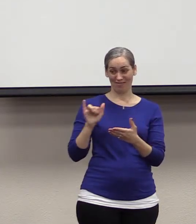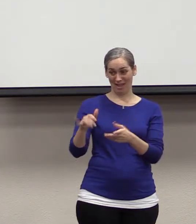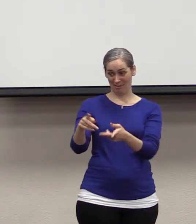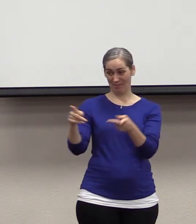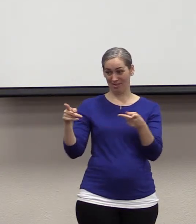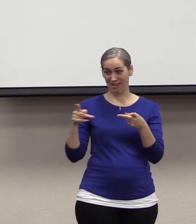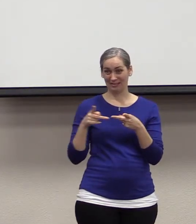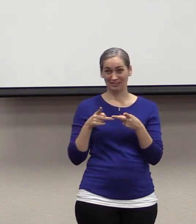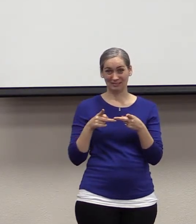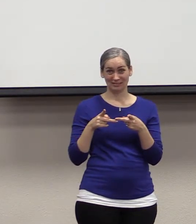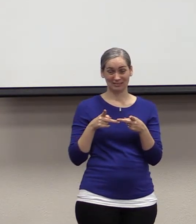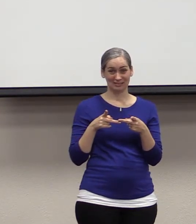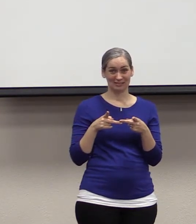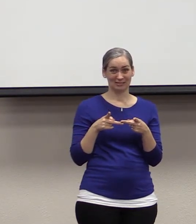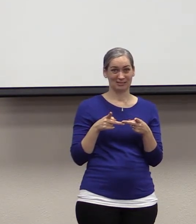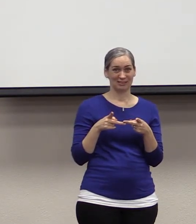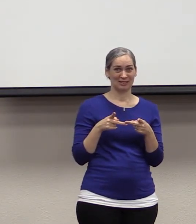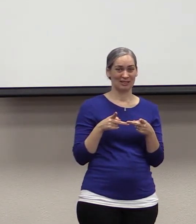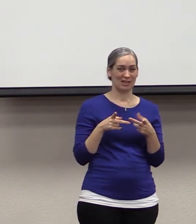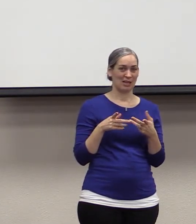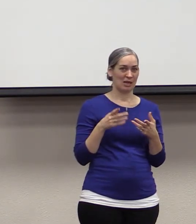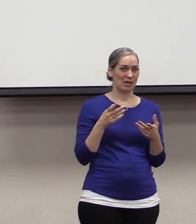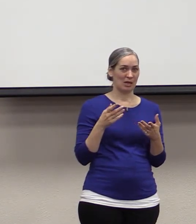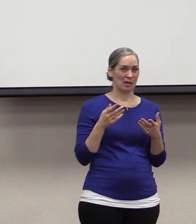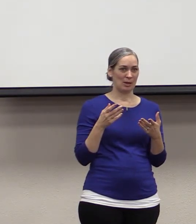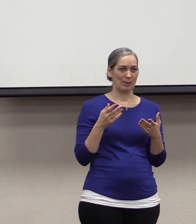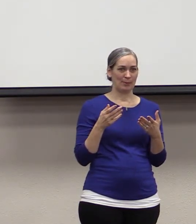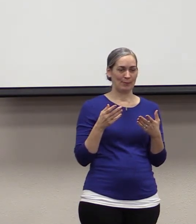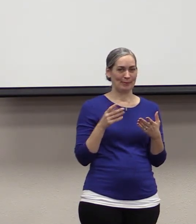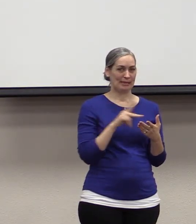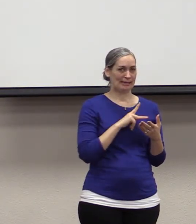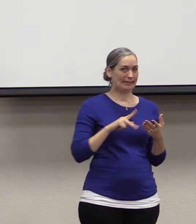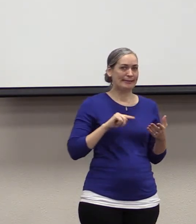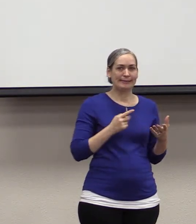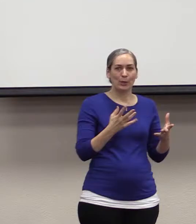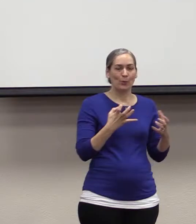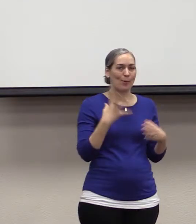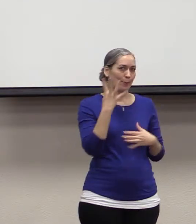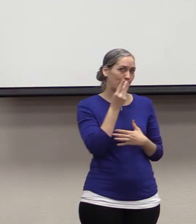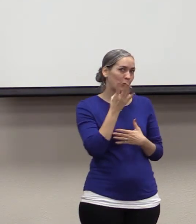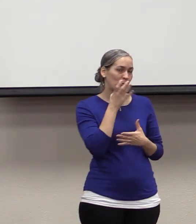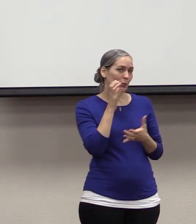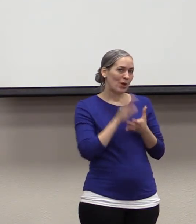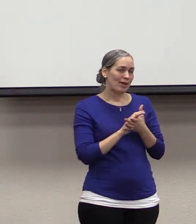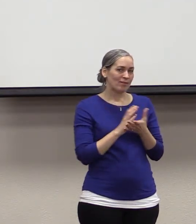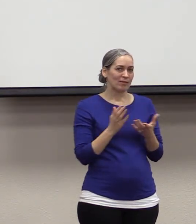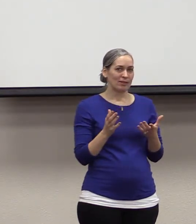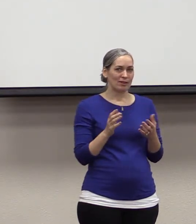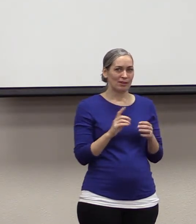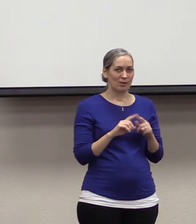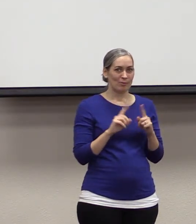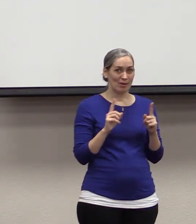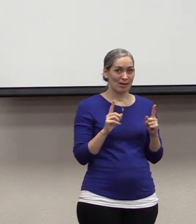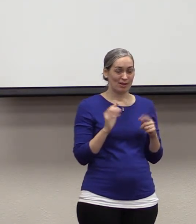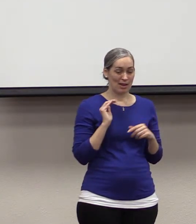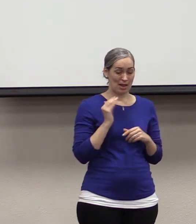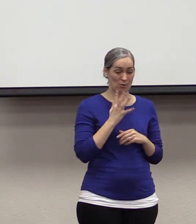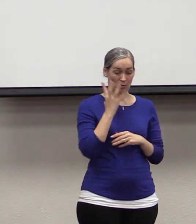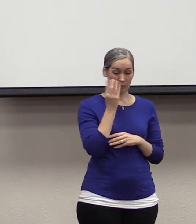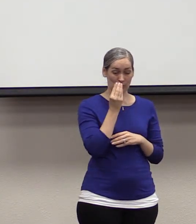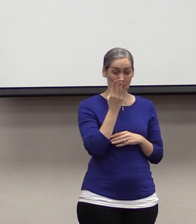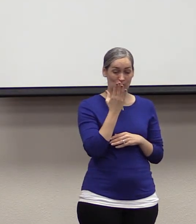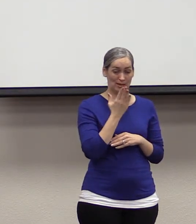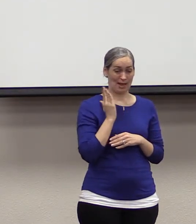by Xerxes' intentions of just having a beautiful wife. but our beauty